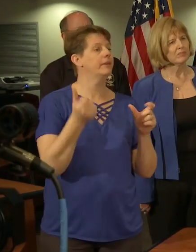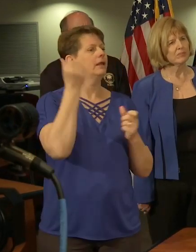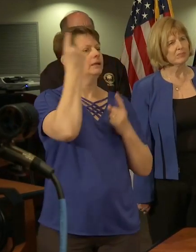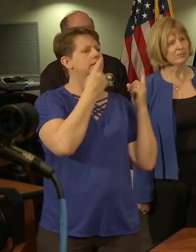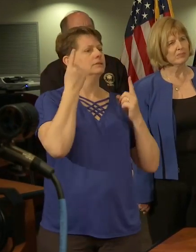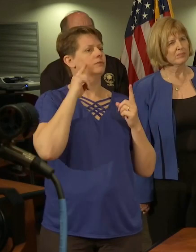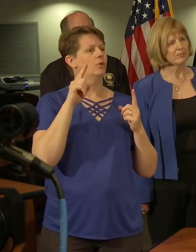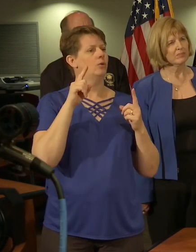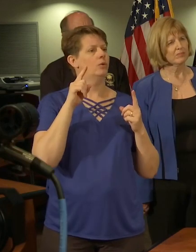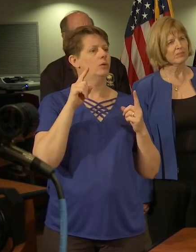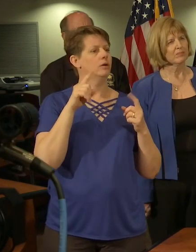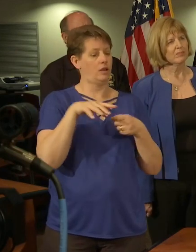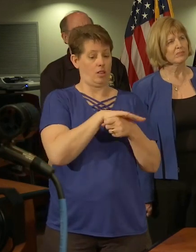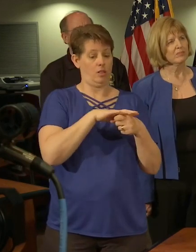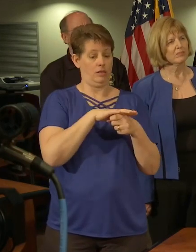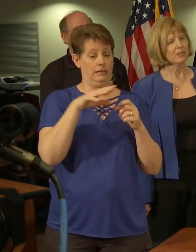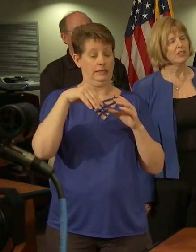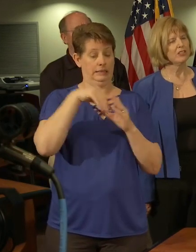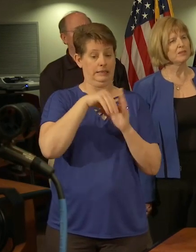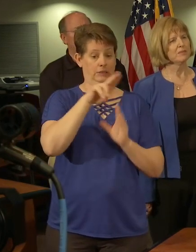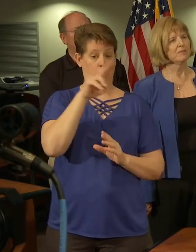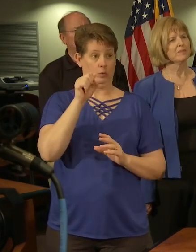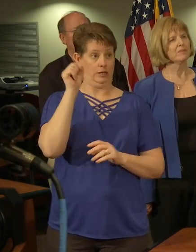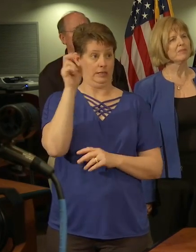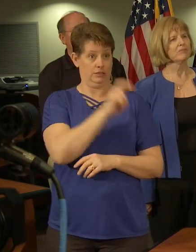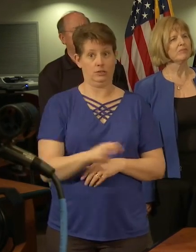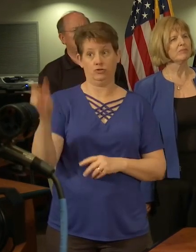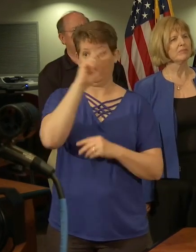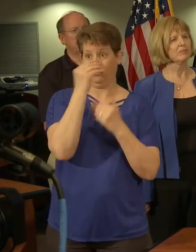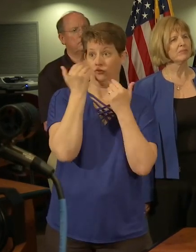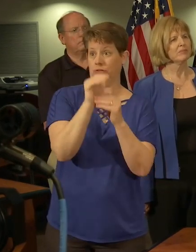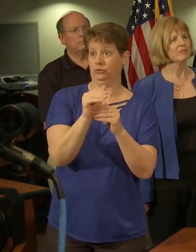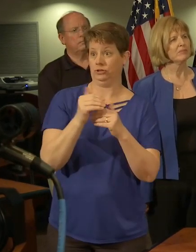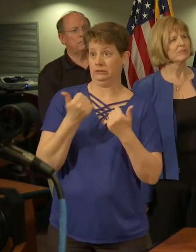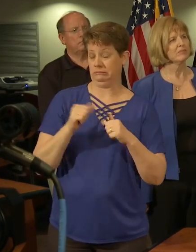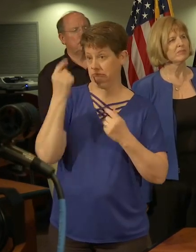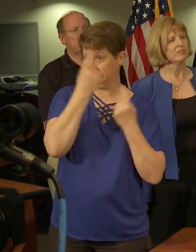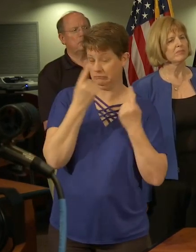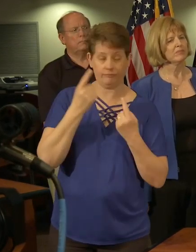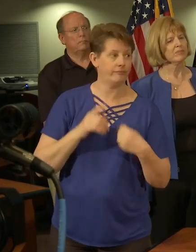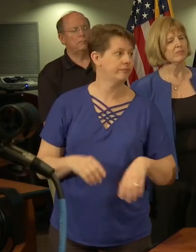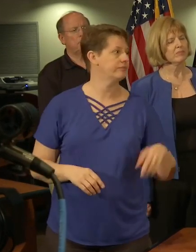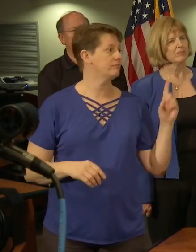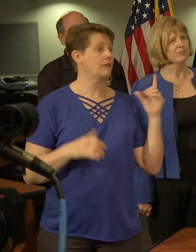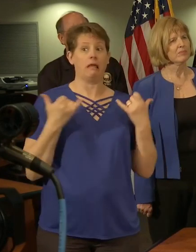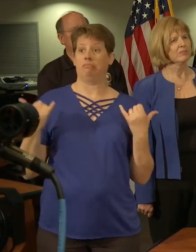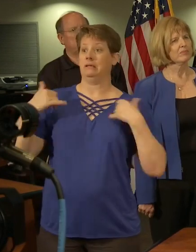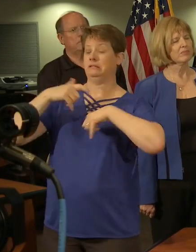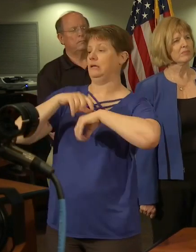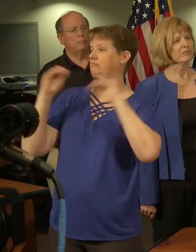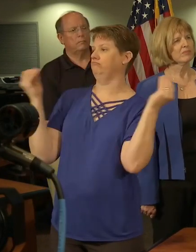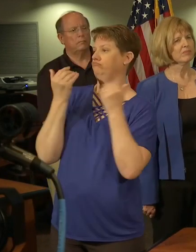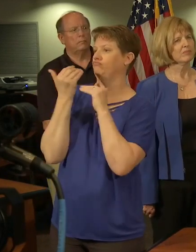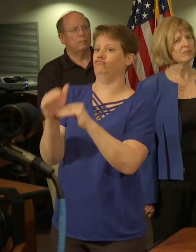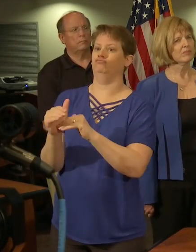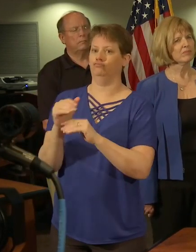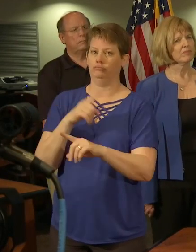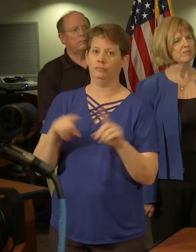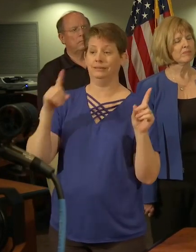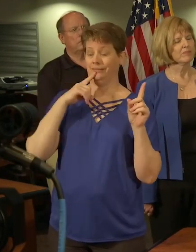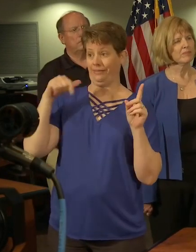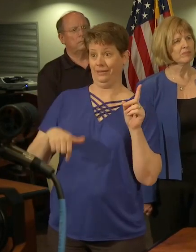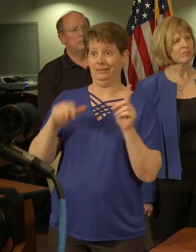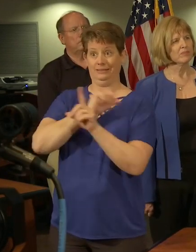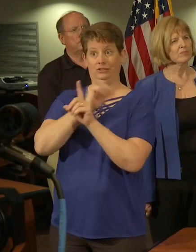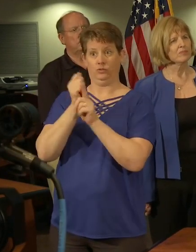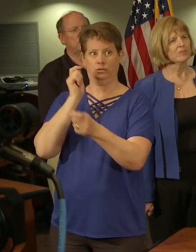for domestic travel restrictions? Beg your pardon? Any considerations for domestic travel restrictions? We have none at this time, but as I say, this is a